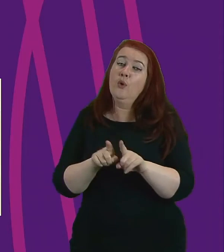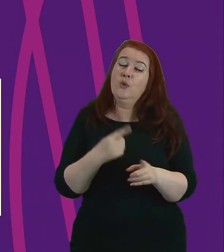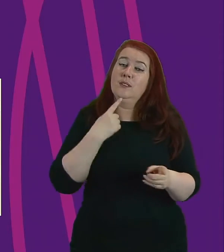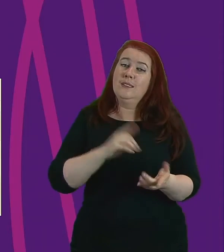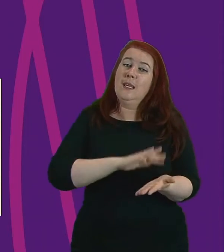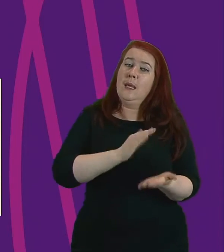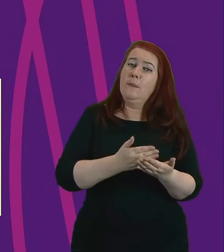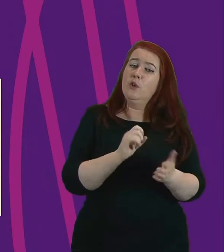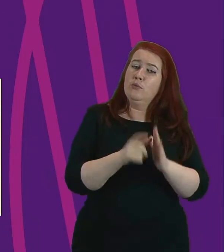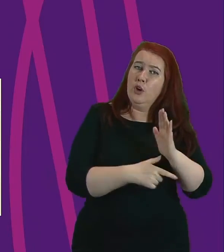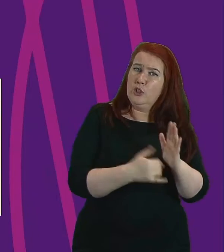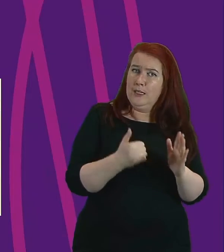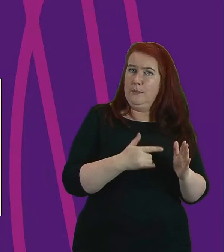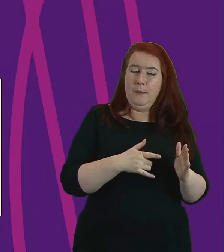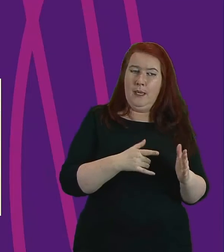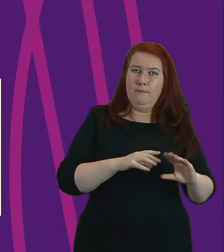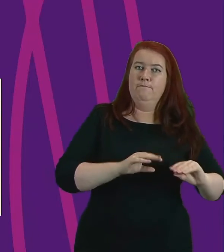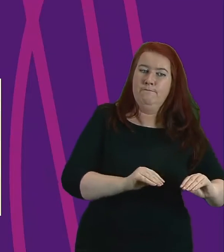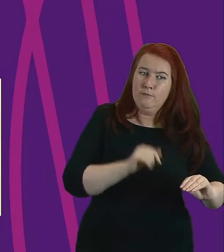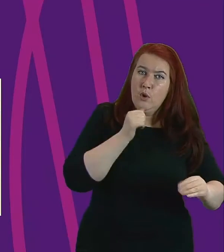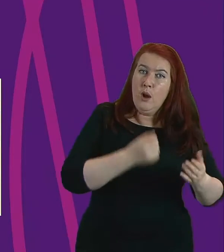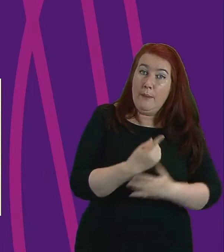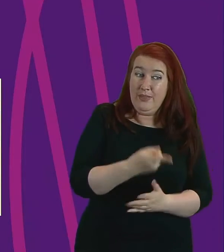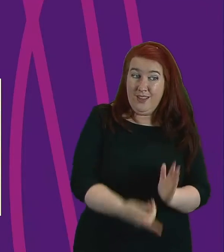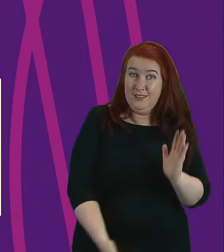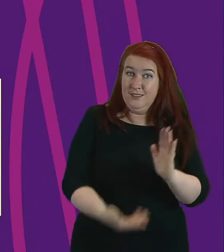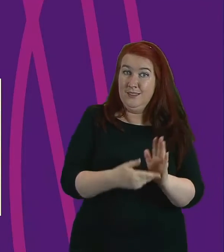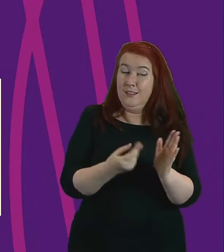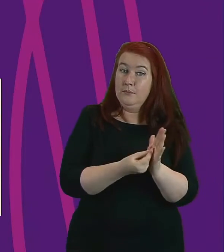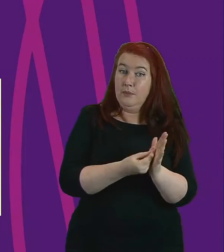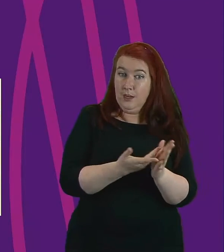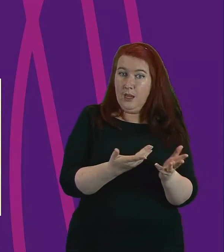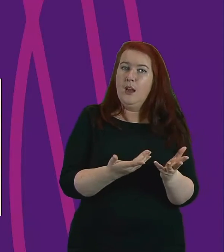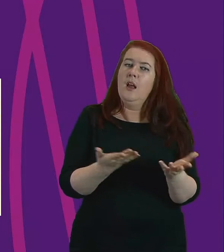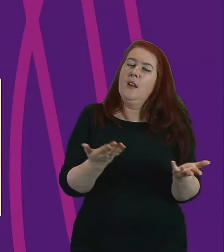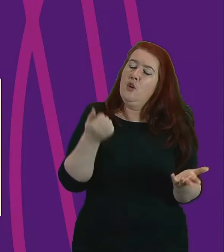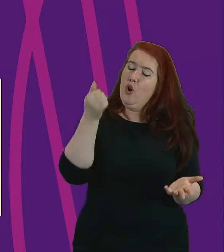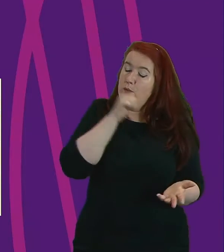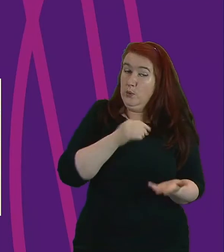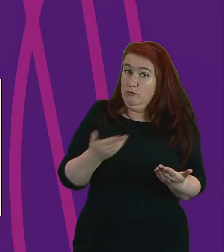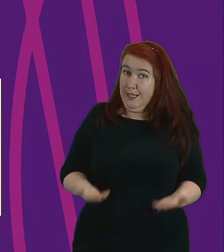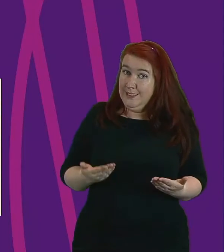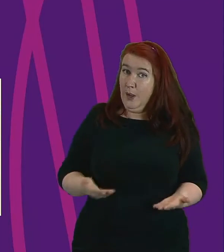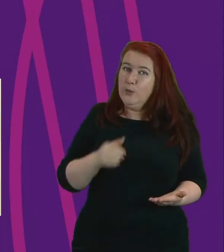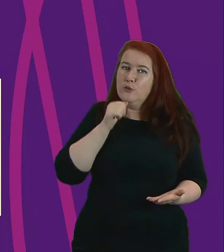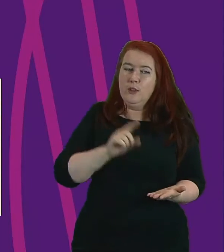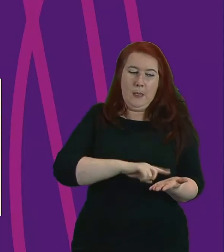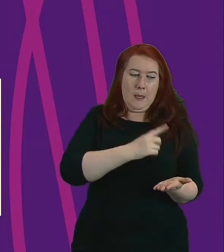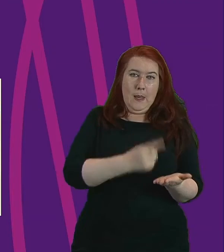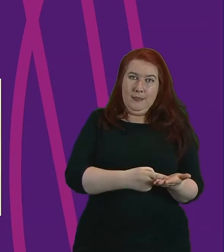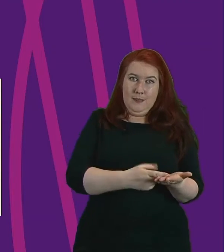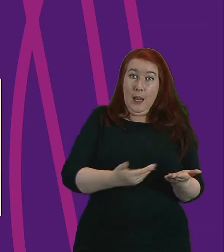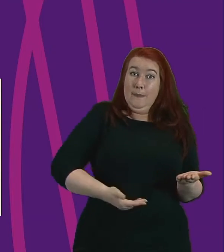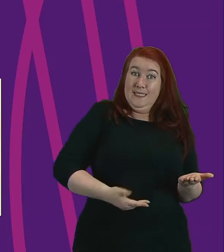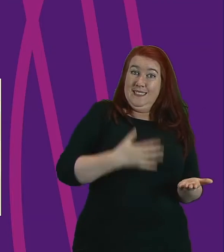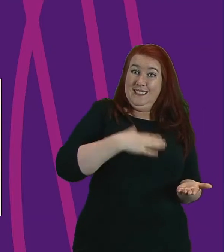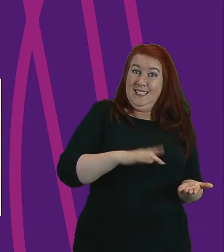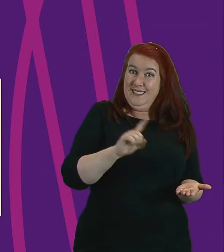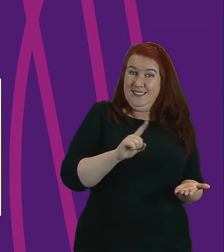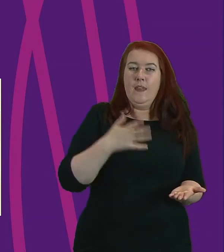ahead in creating some spare capital. And of course, right now, it isn't capital that businesses need,